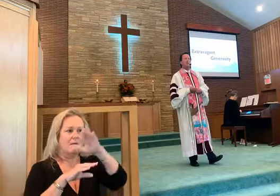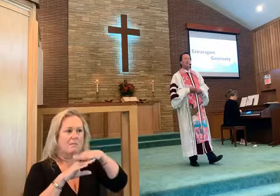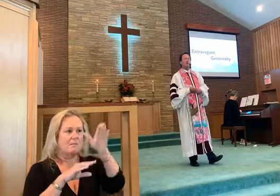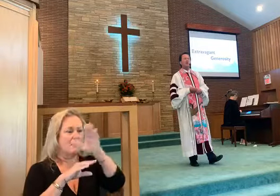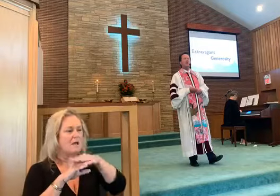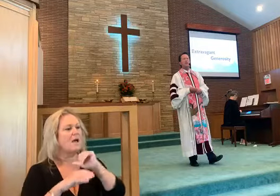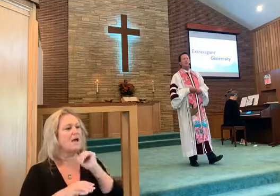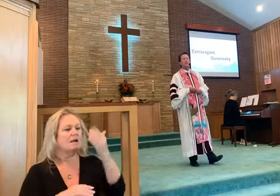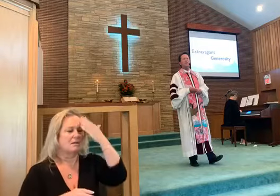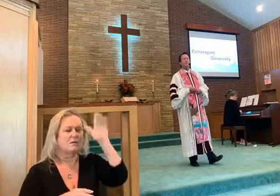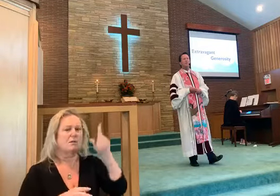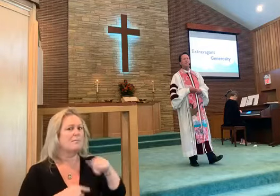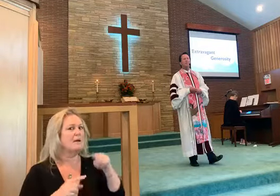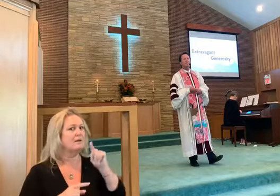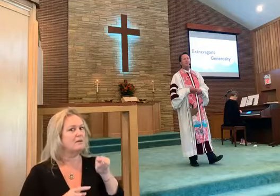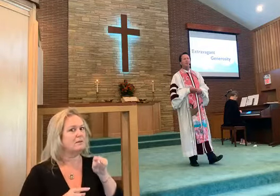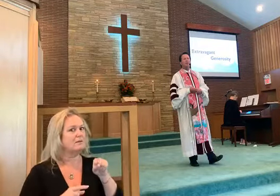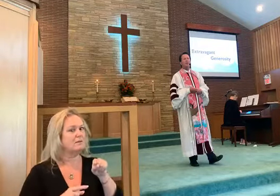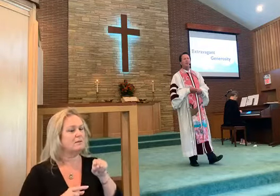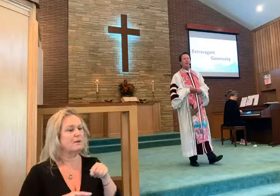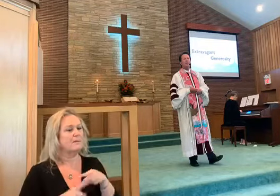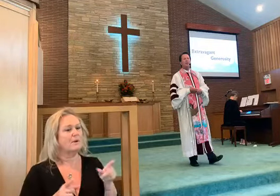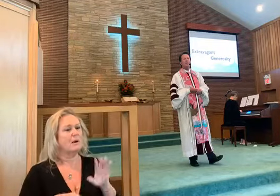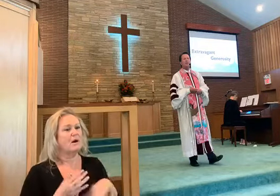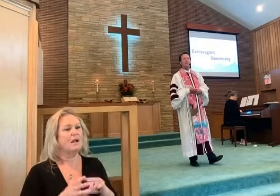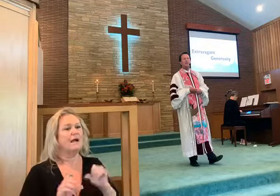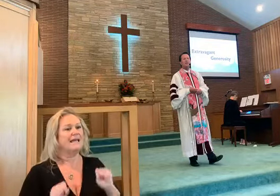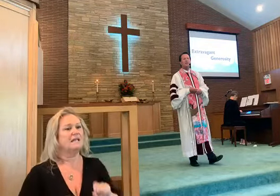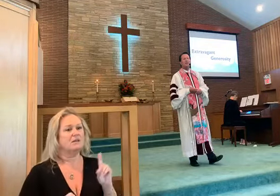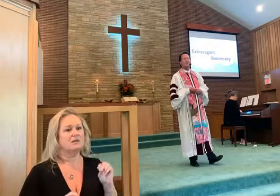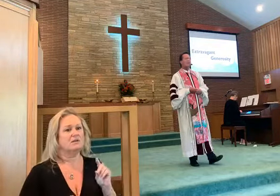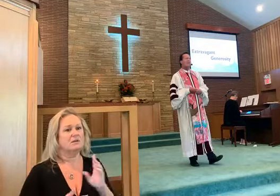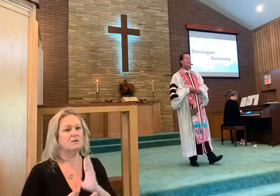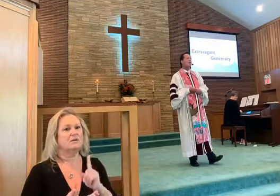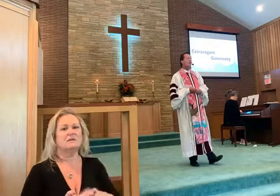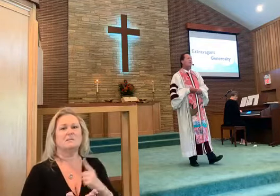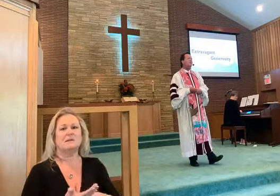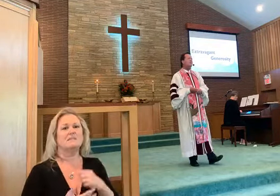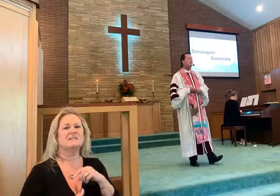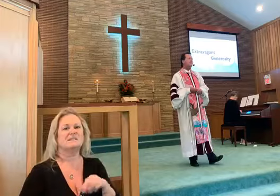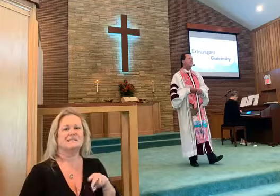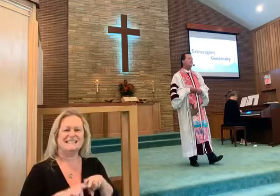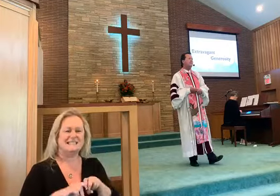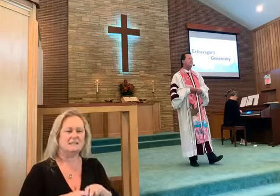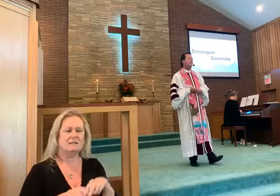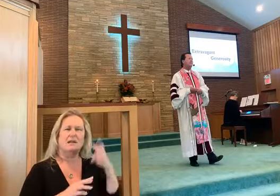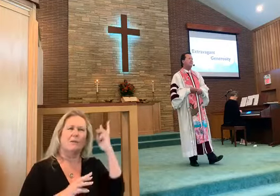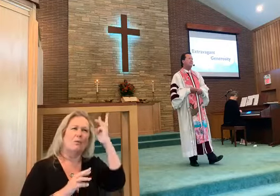I don't know about you, but all I can do sometimes is sit and wonder